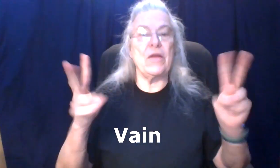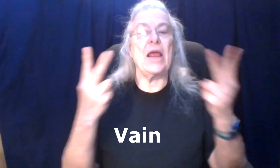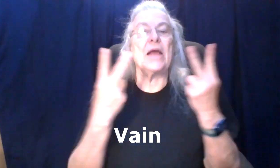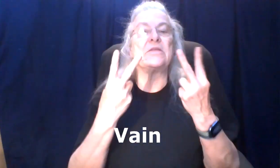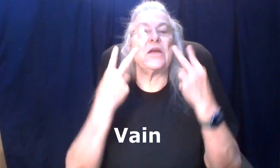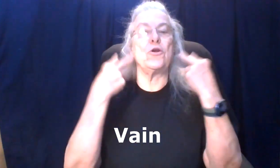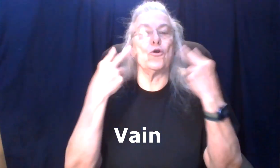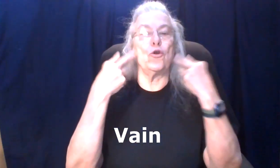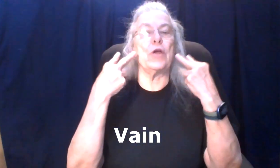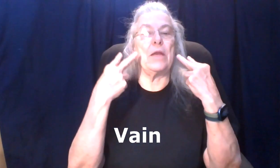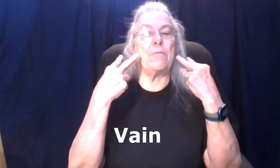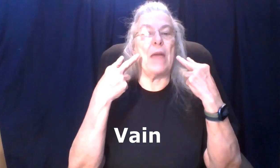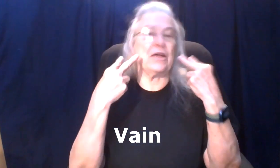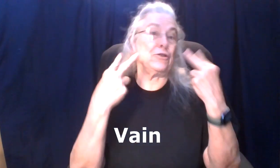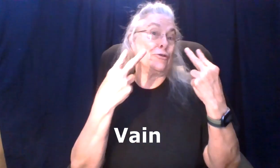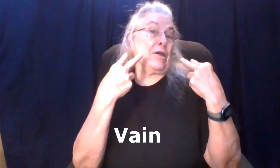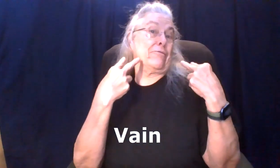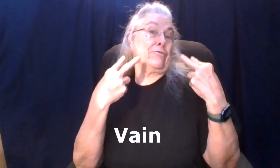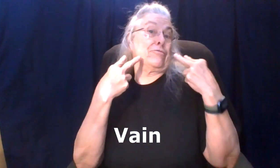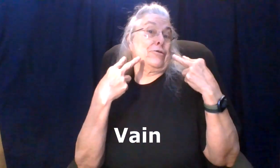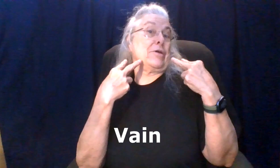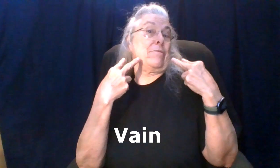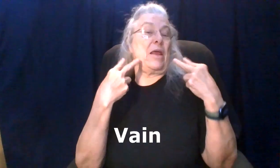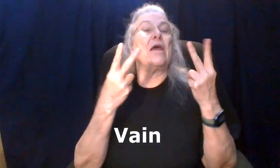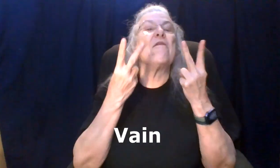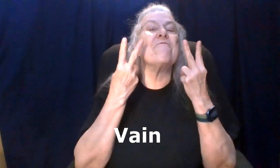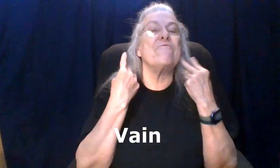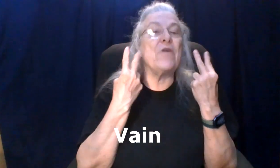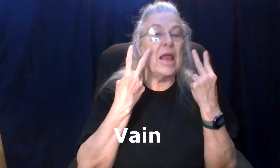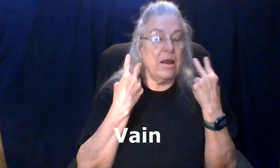hands, and you're looking back at yourself. Look at me. Vain.